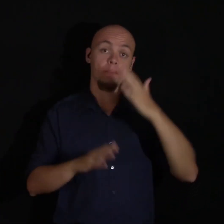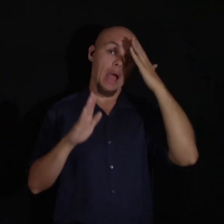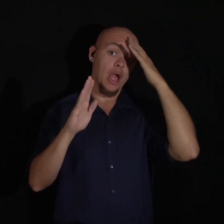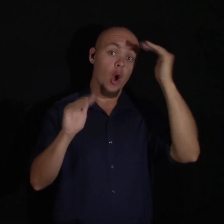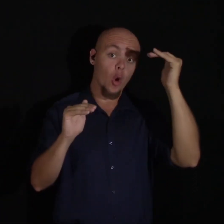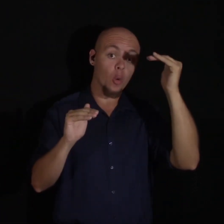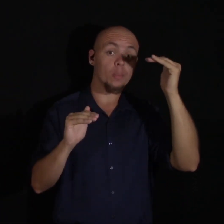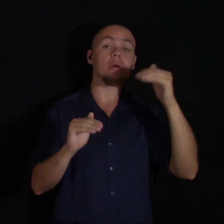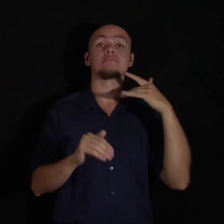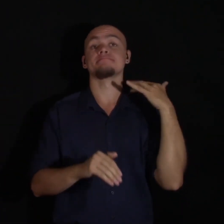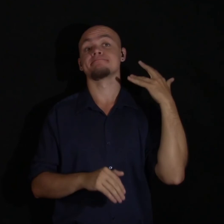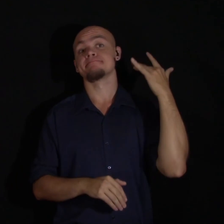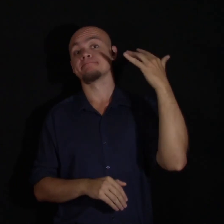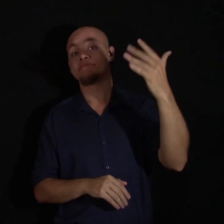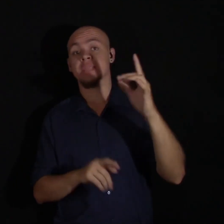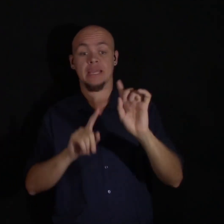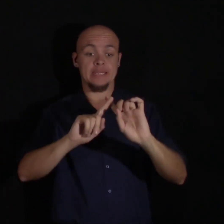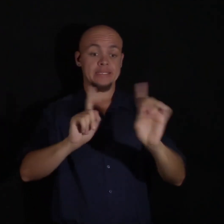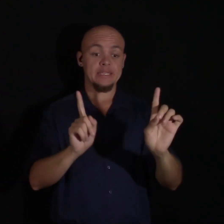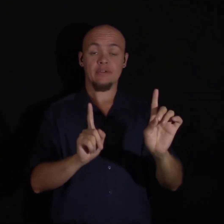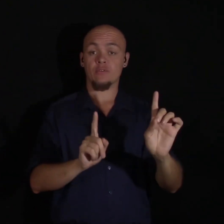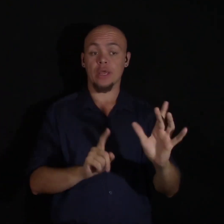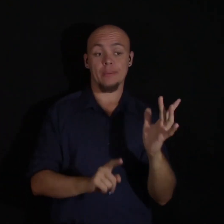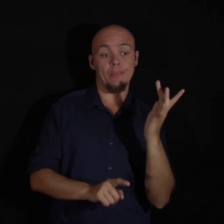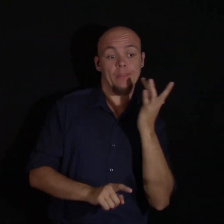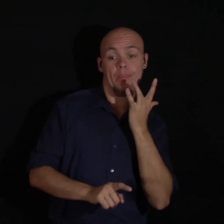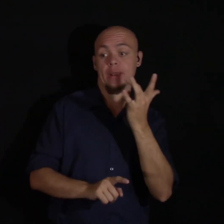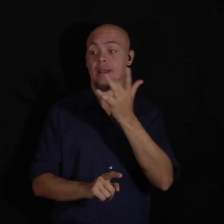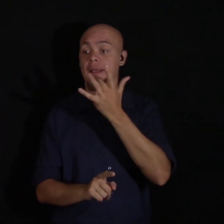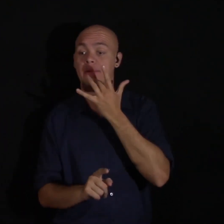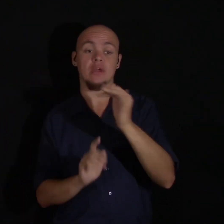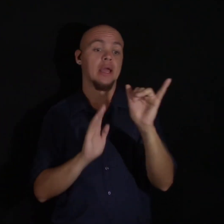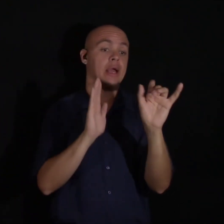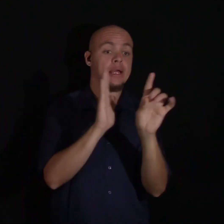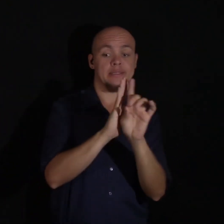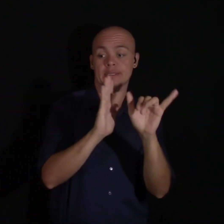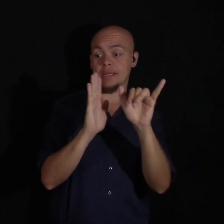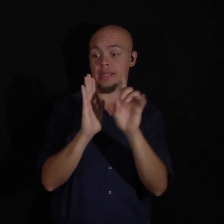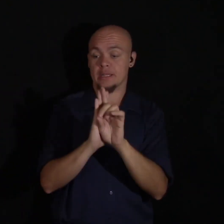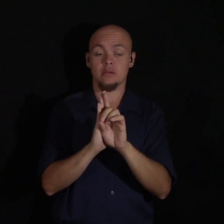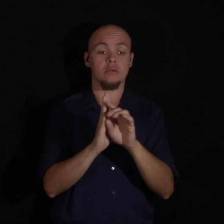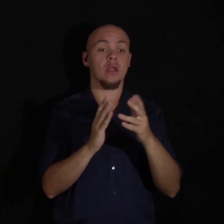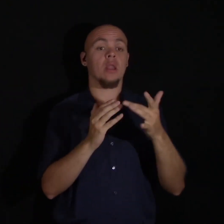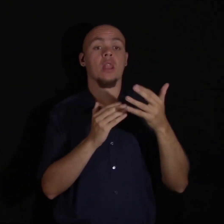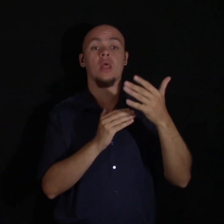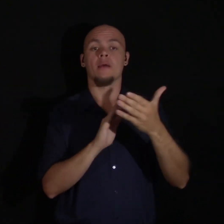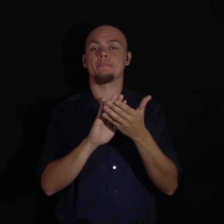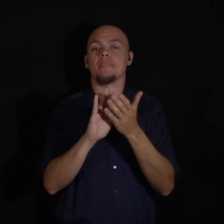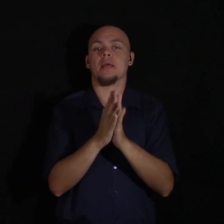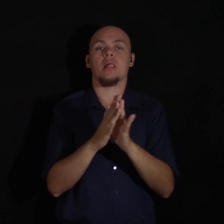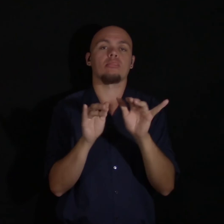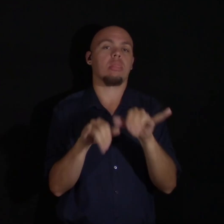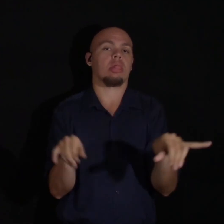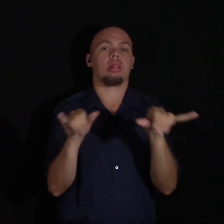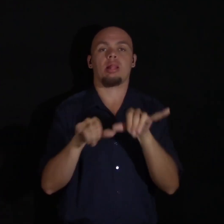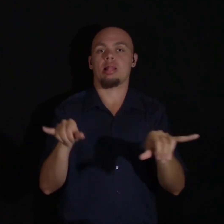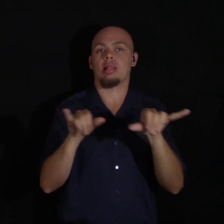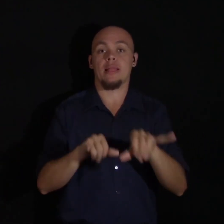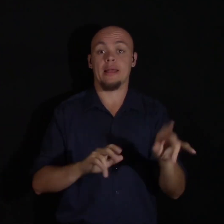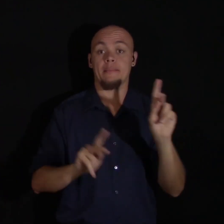need for different sexual orientations and gender identities will become redundant, and that